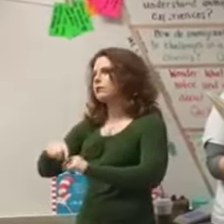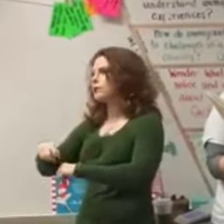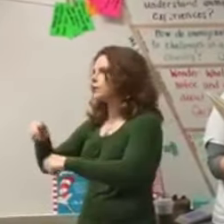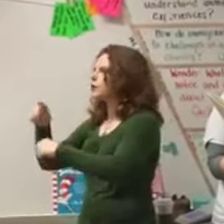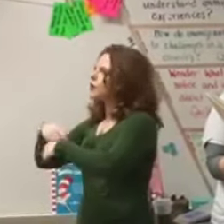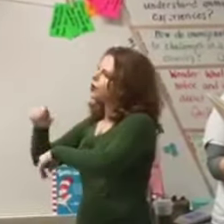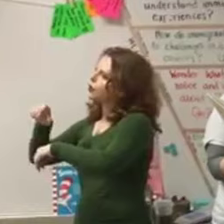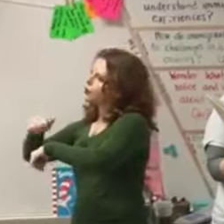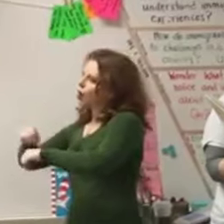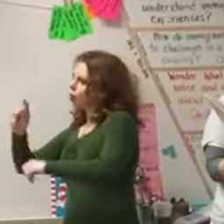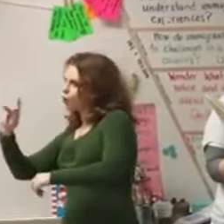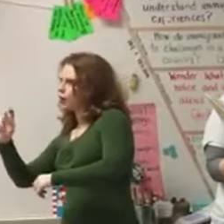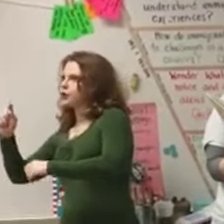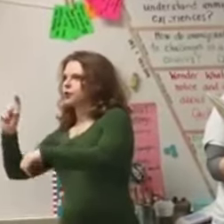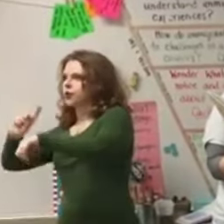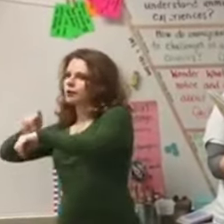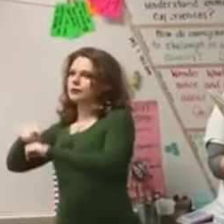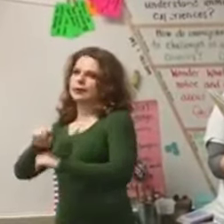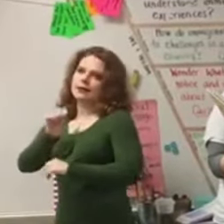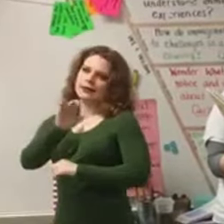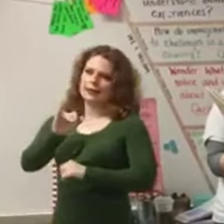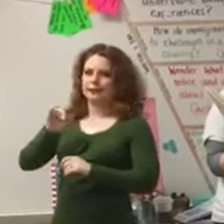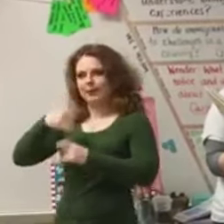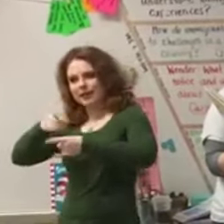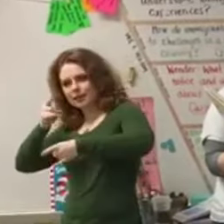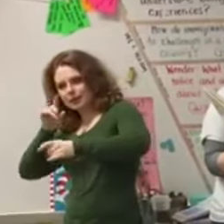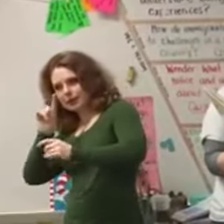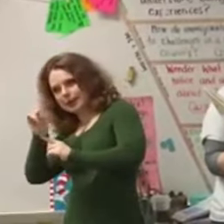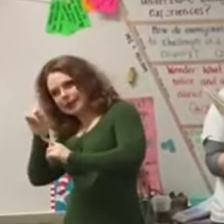on Knox talk. Six sick bricks tick,